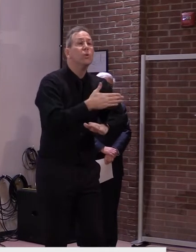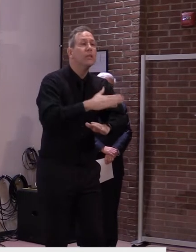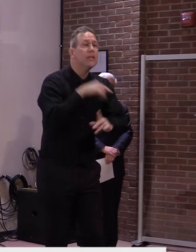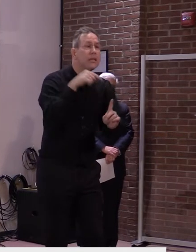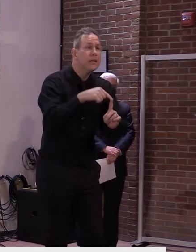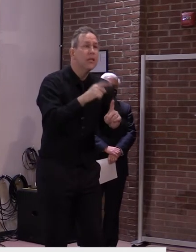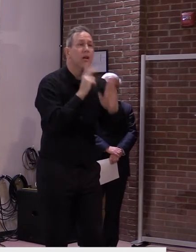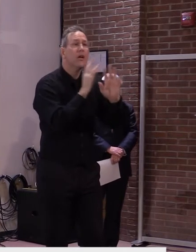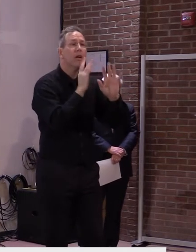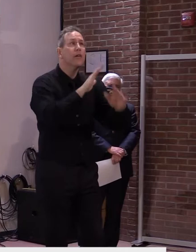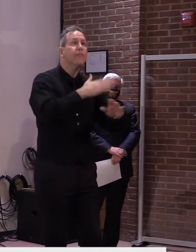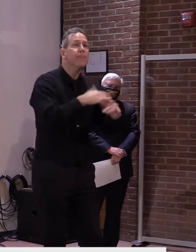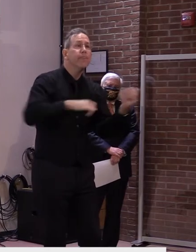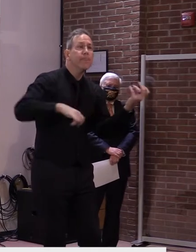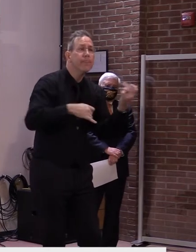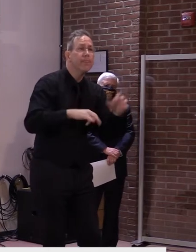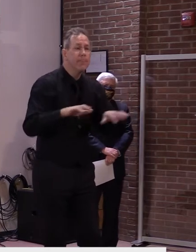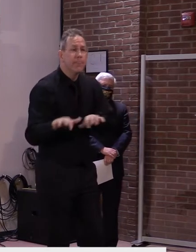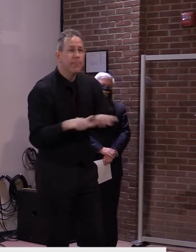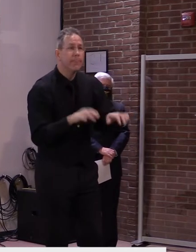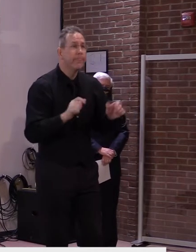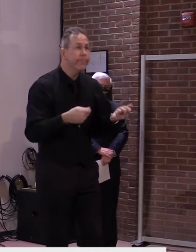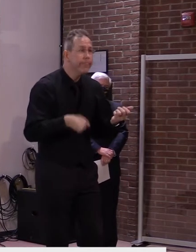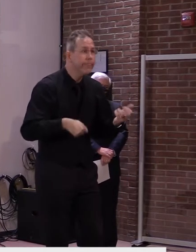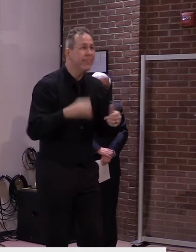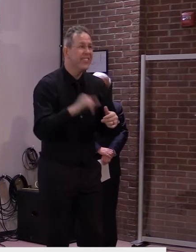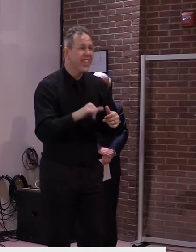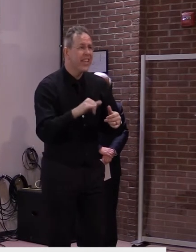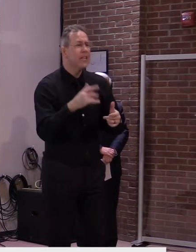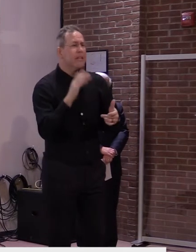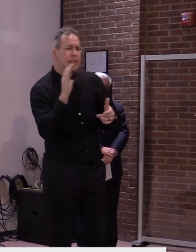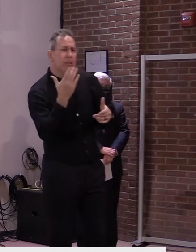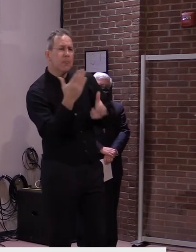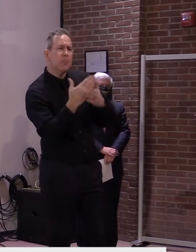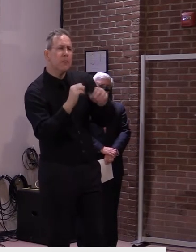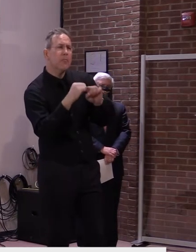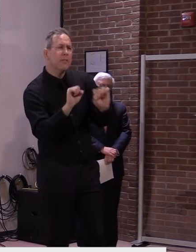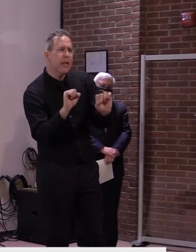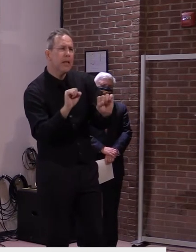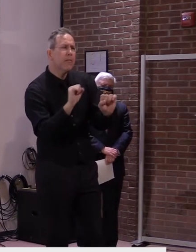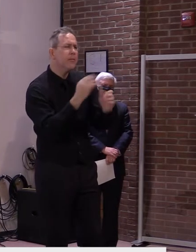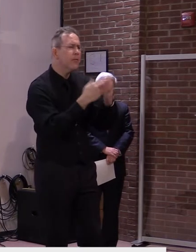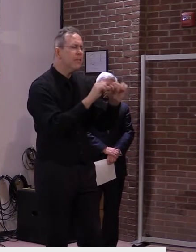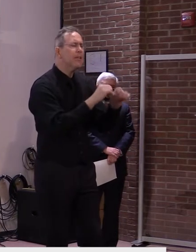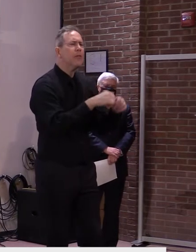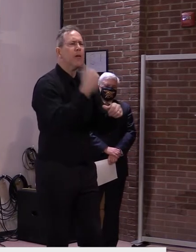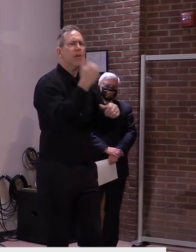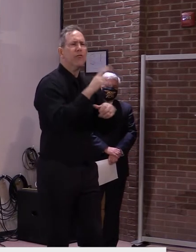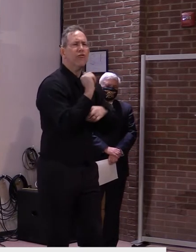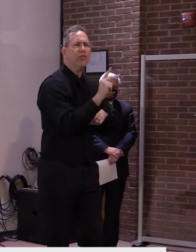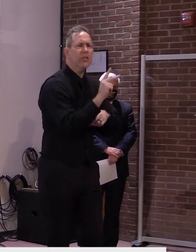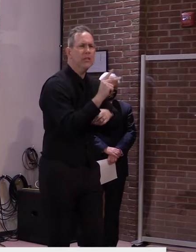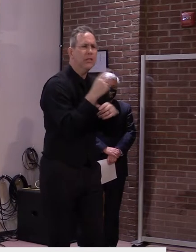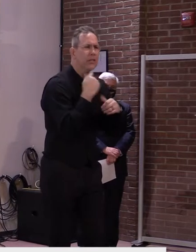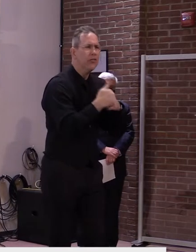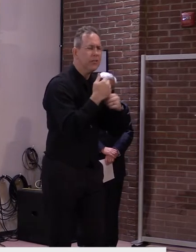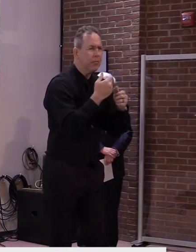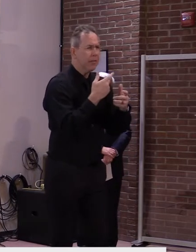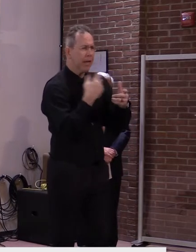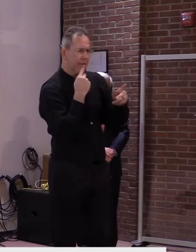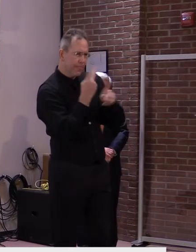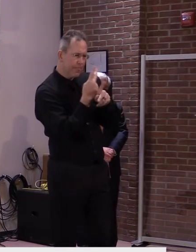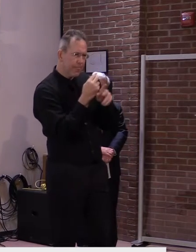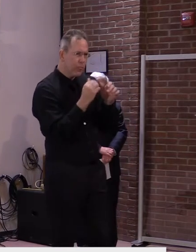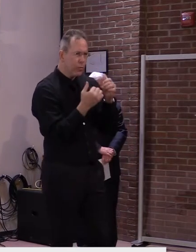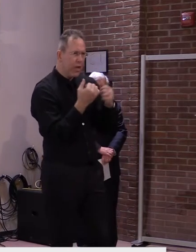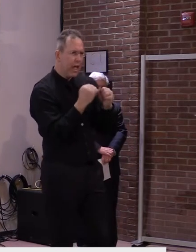more risky than other activities, but we remain committed to trying to find a path forward in music. We will be having a meeting on February